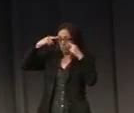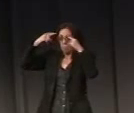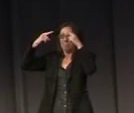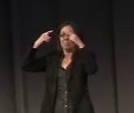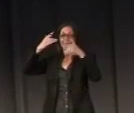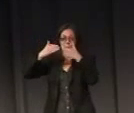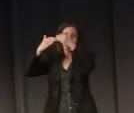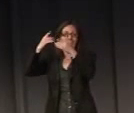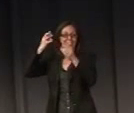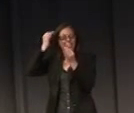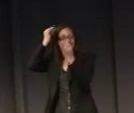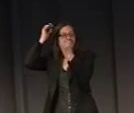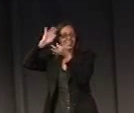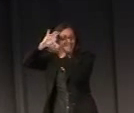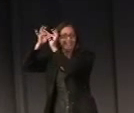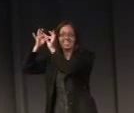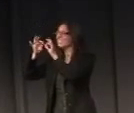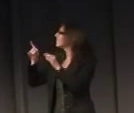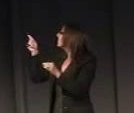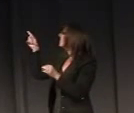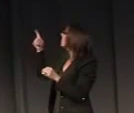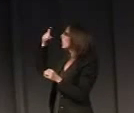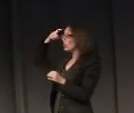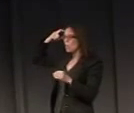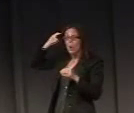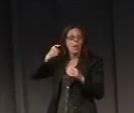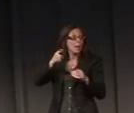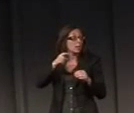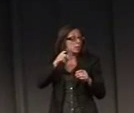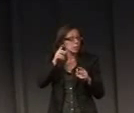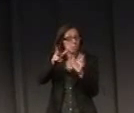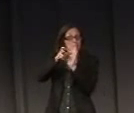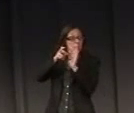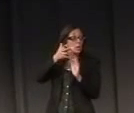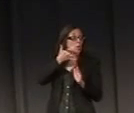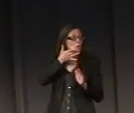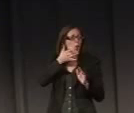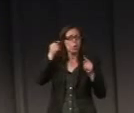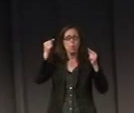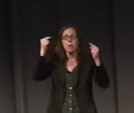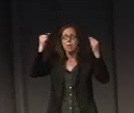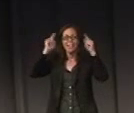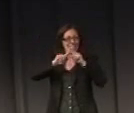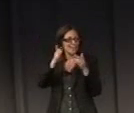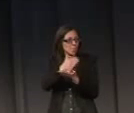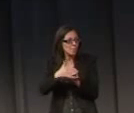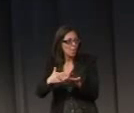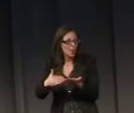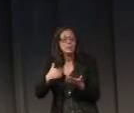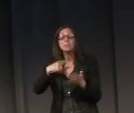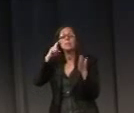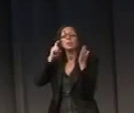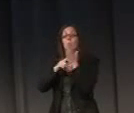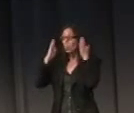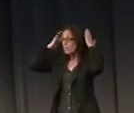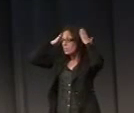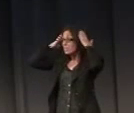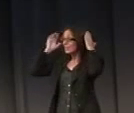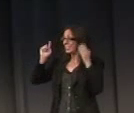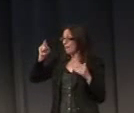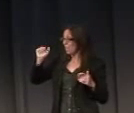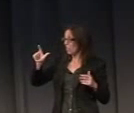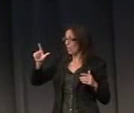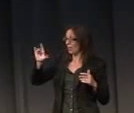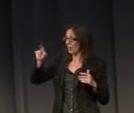here that are involved in color. I was very struck by this sort of inhomogeneity down the temporal lobe. And we decided to